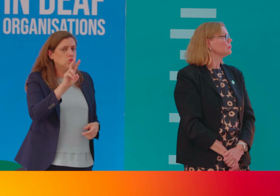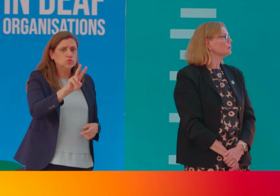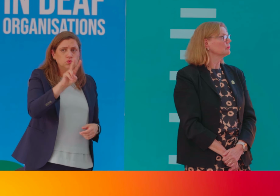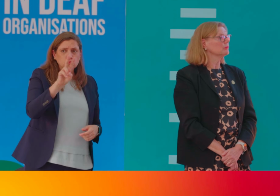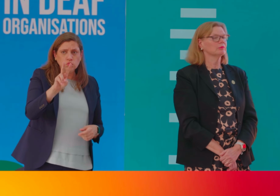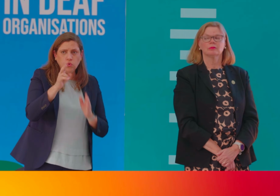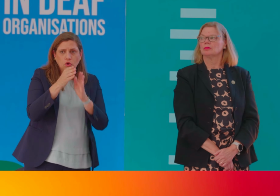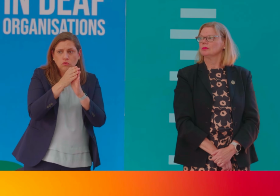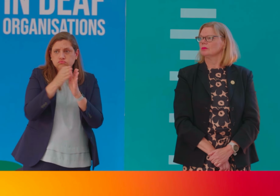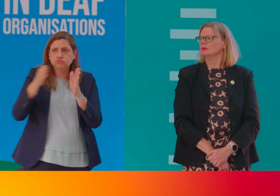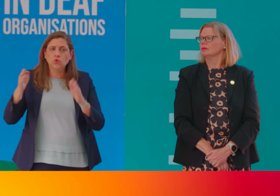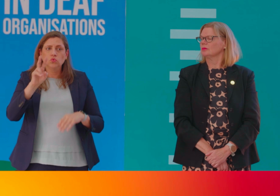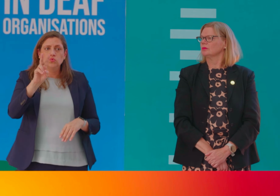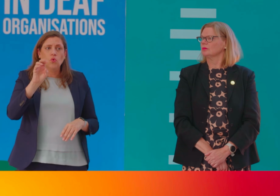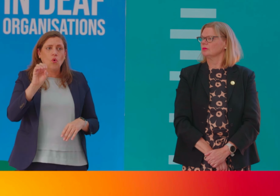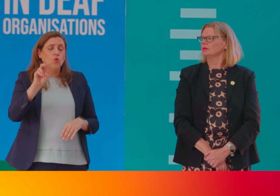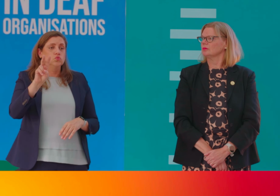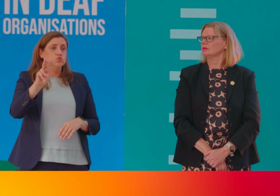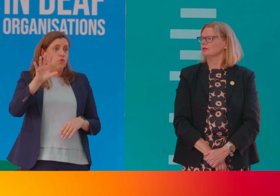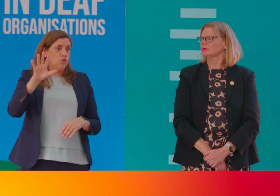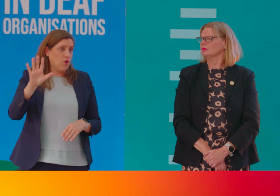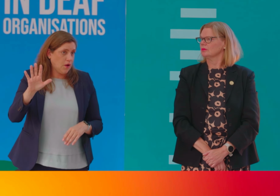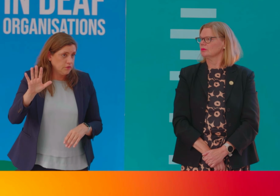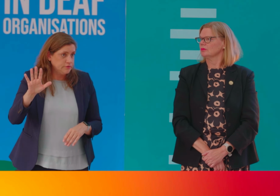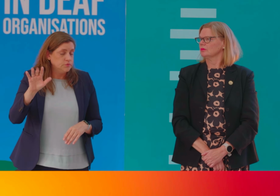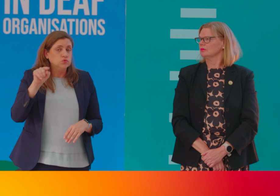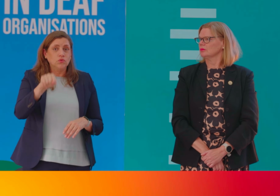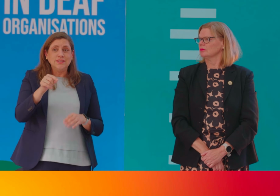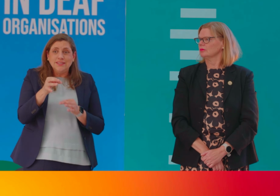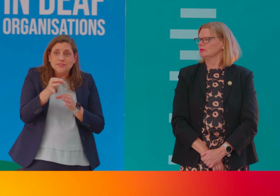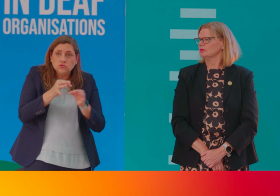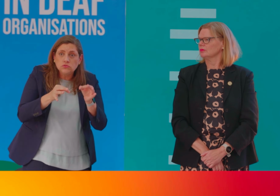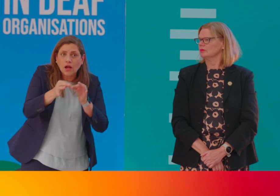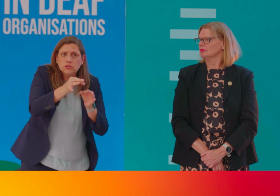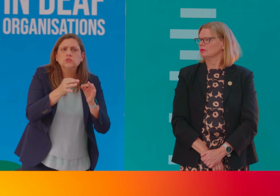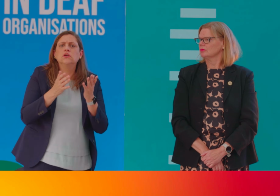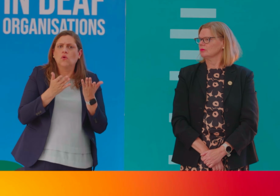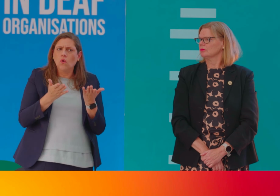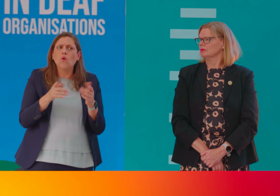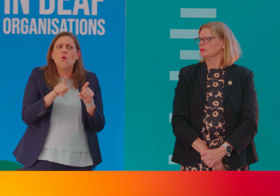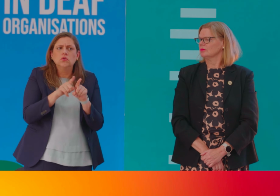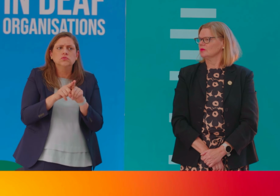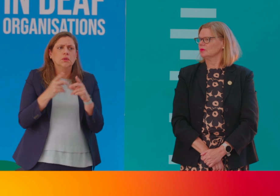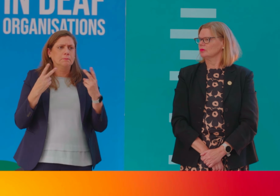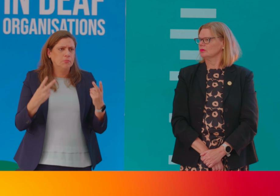and Disability Inclusion 2022 to 2025.